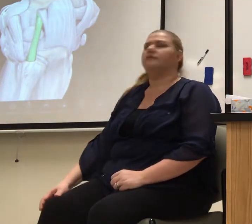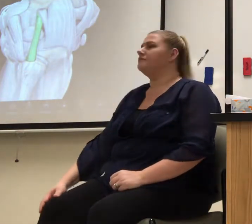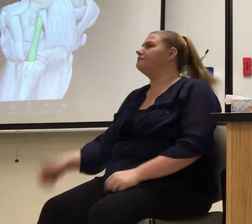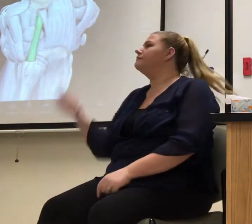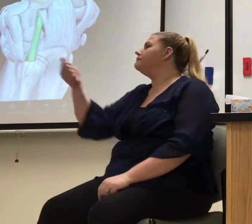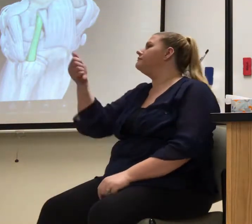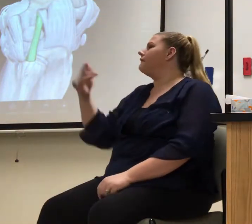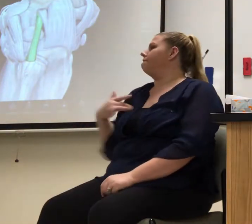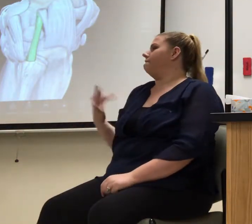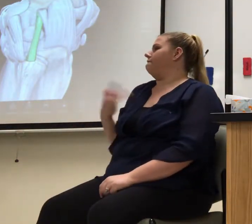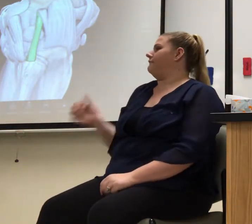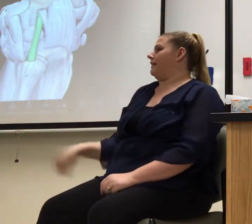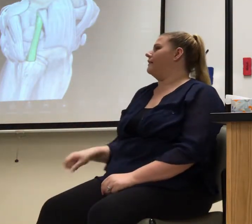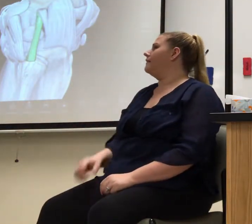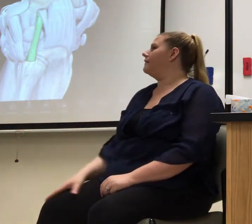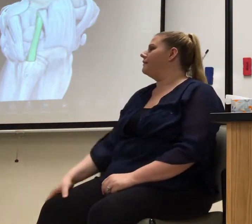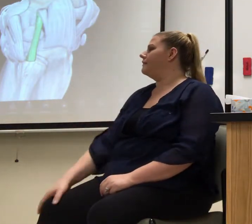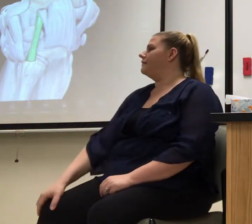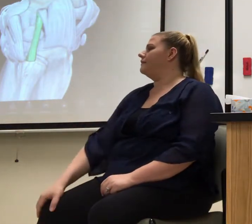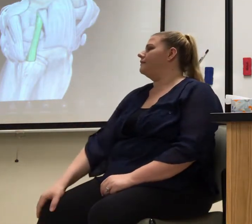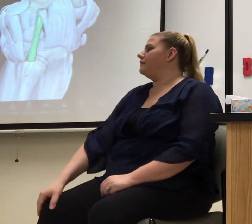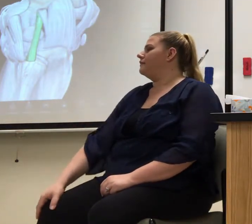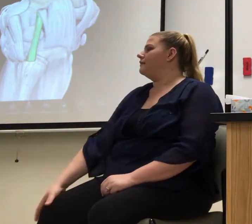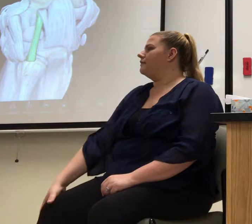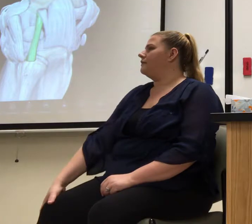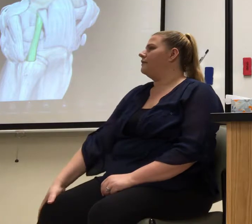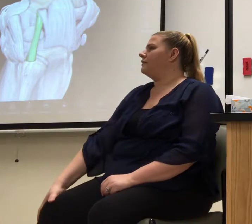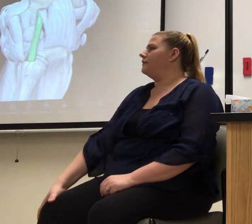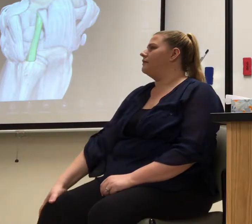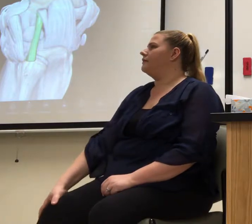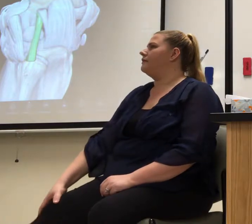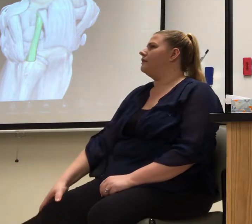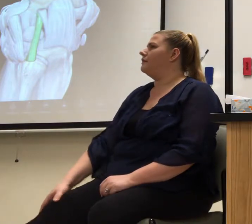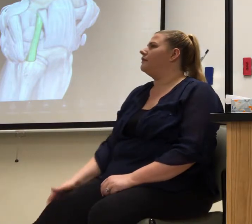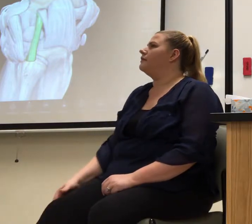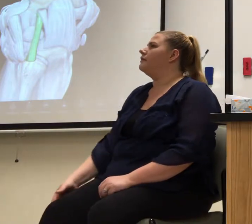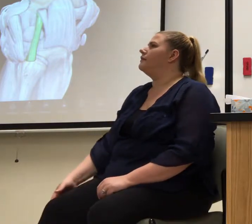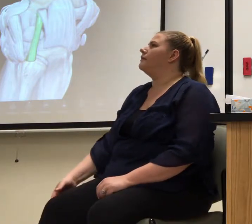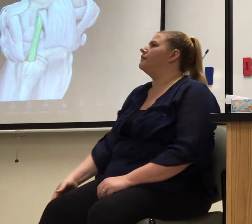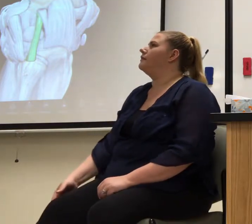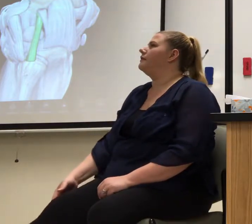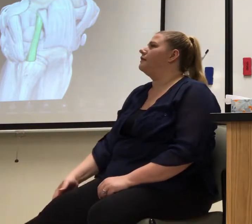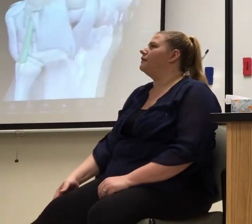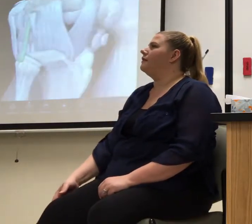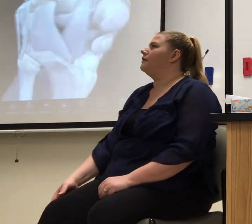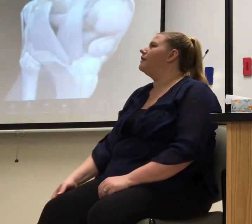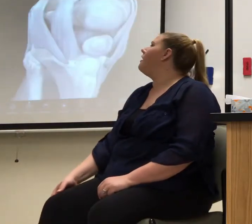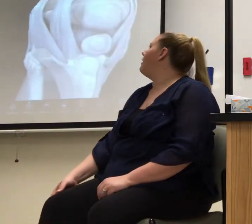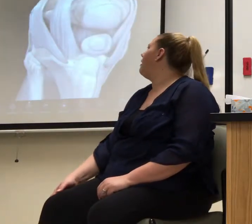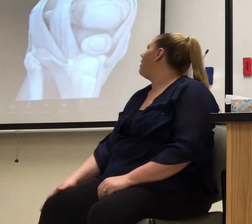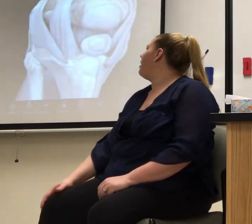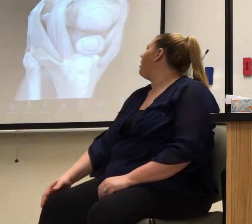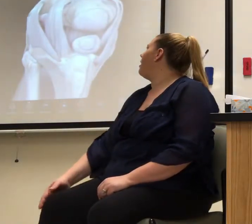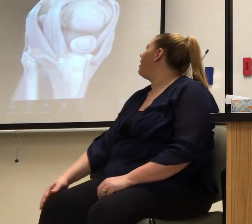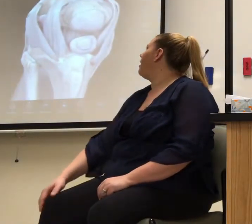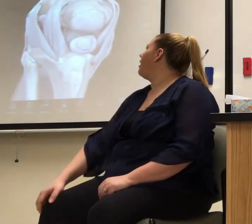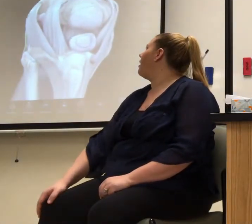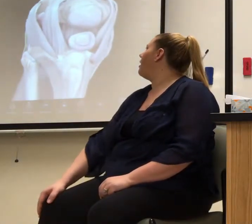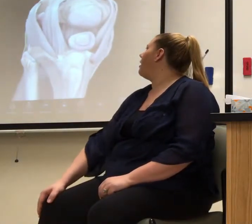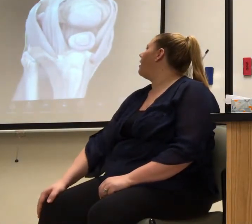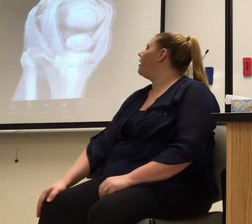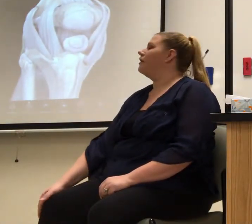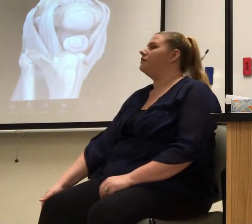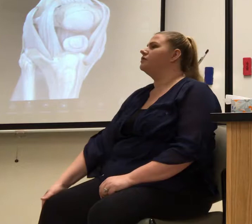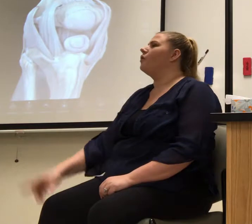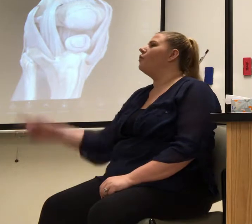it. So look where this ligament is. It's on the side of your